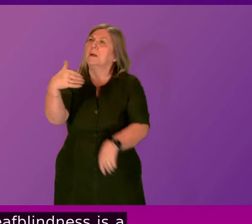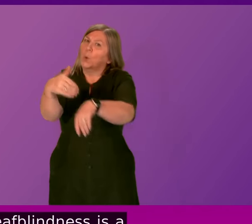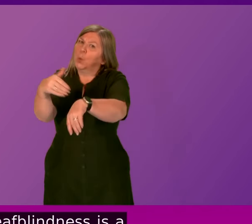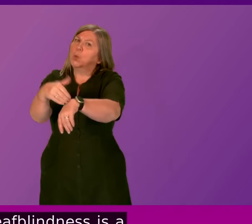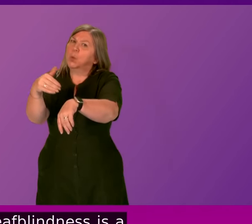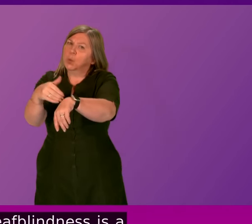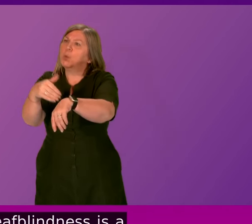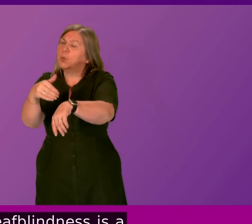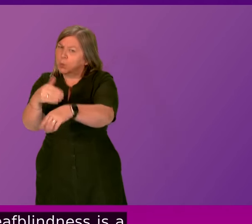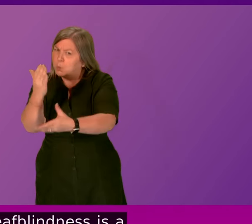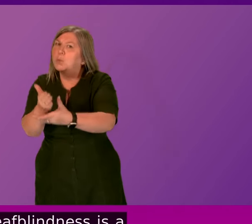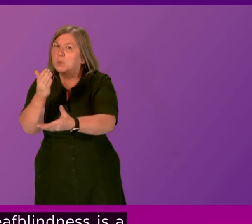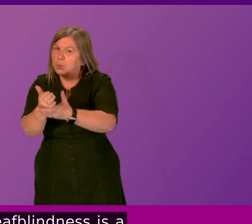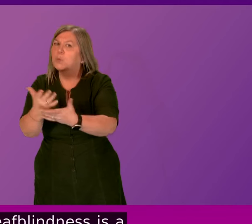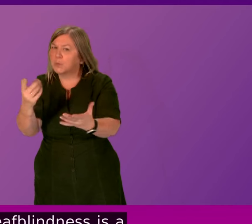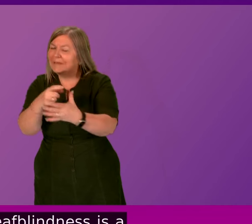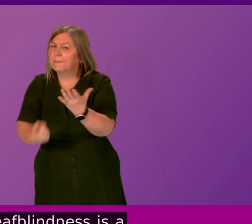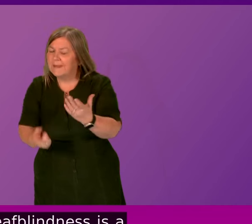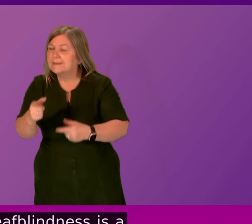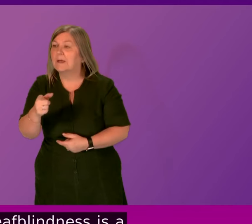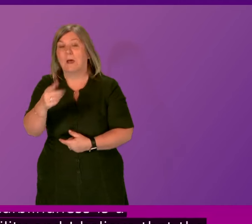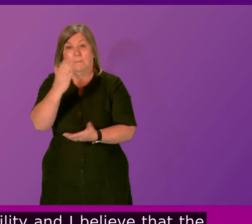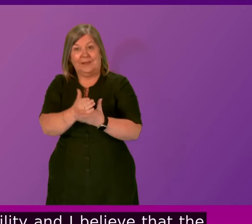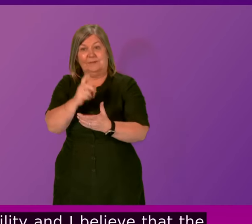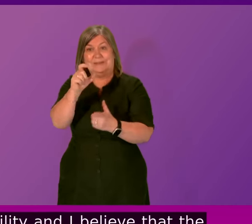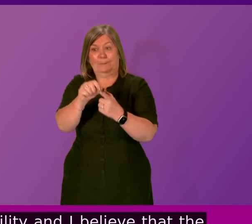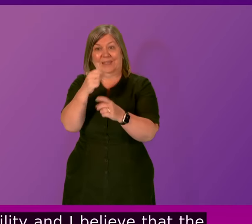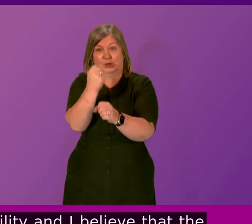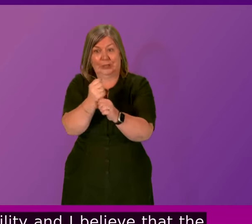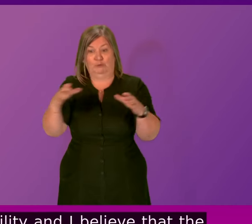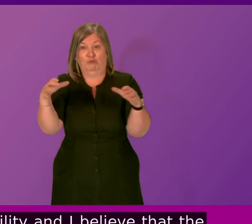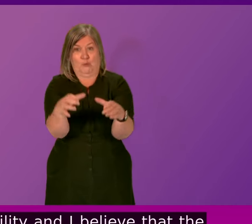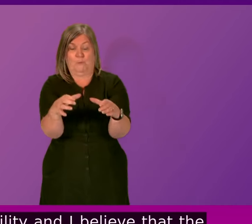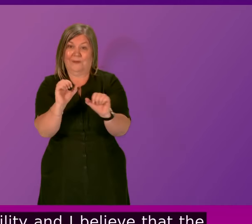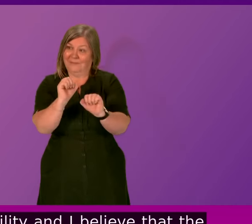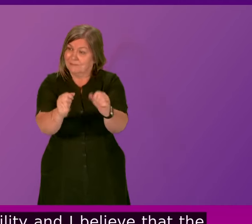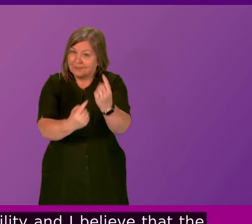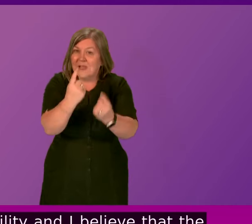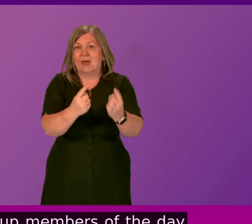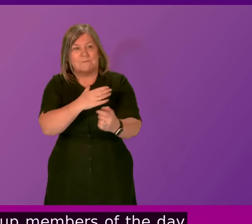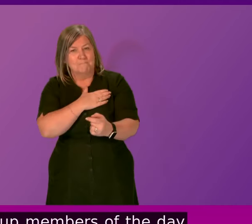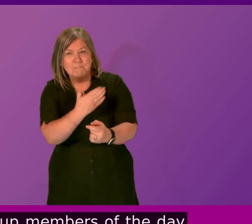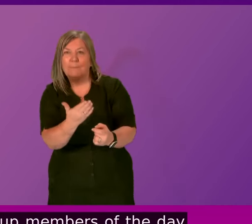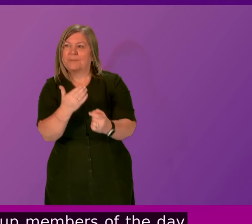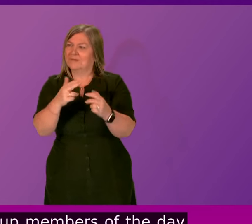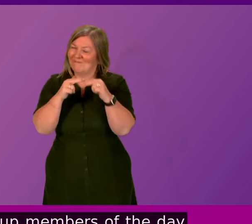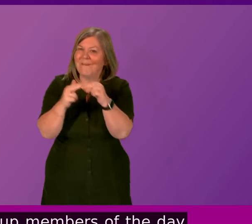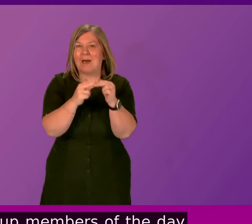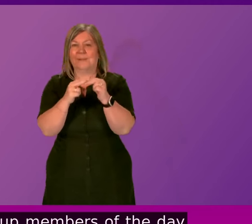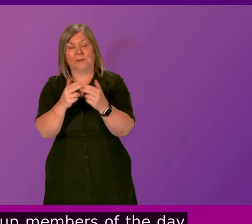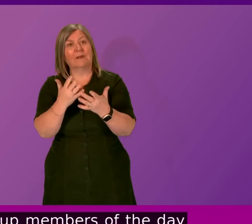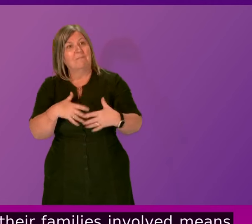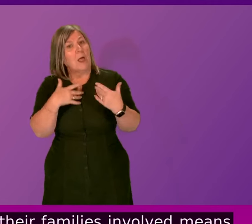I believe that the work of the cross-party group, members of the deafblind community and of their families involved, means that we have made